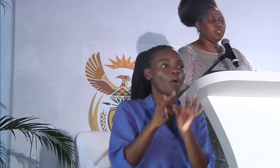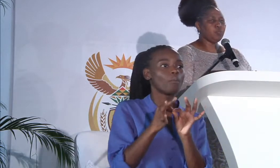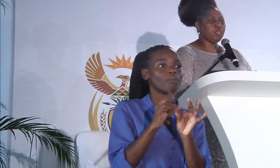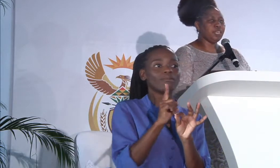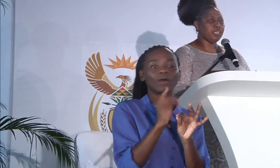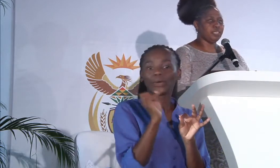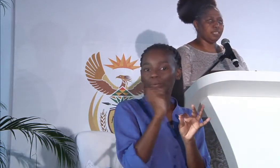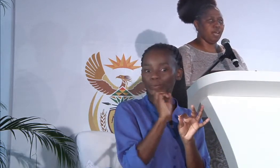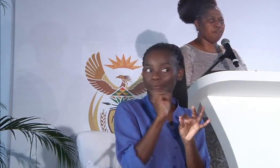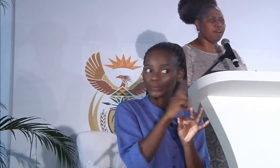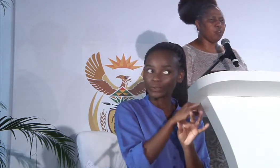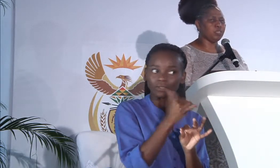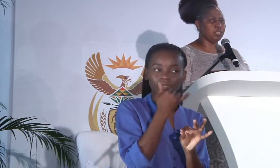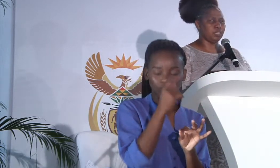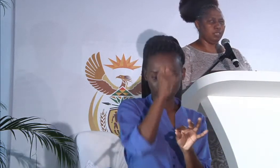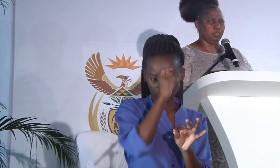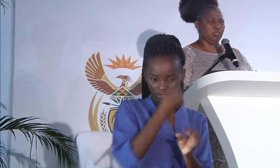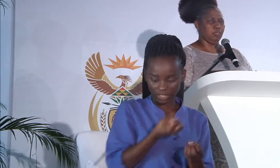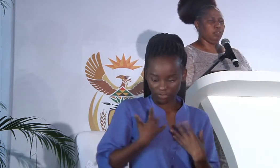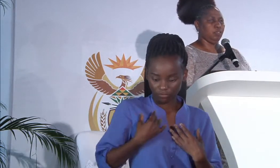And in doing that, I found